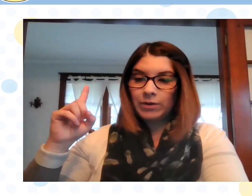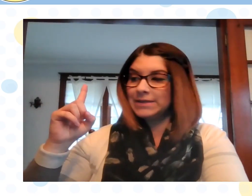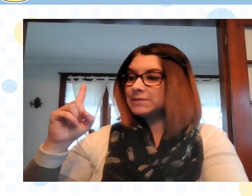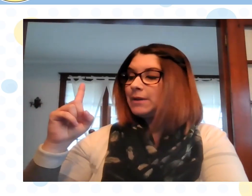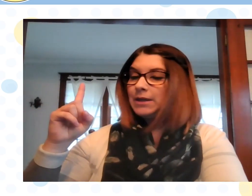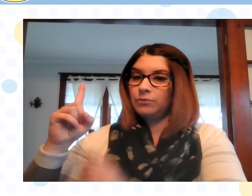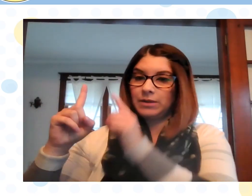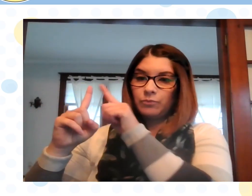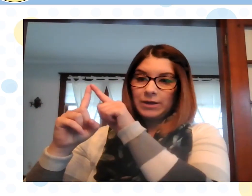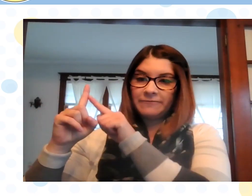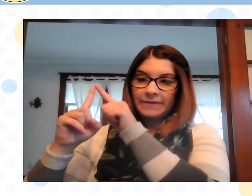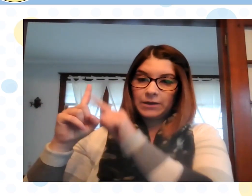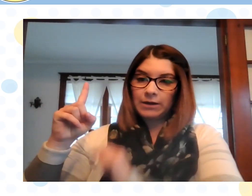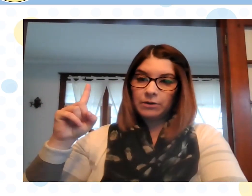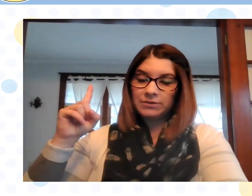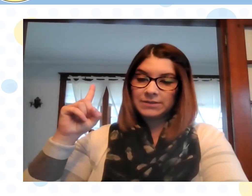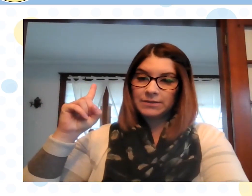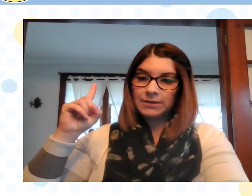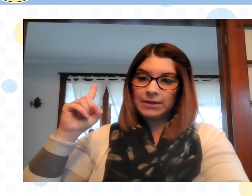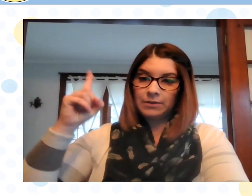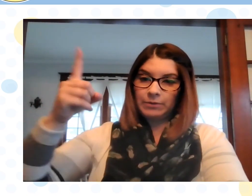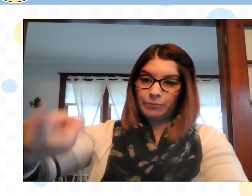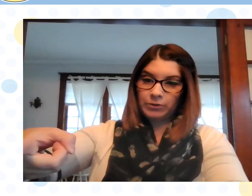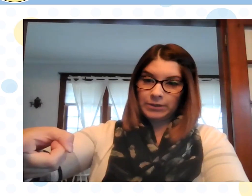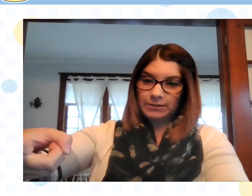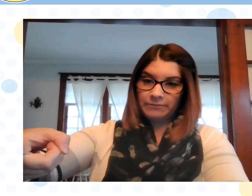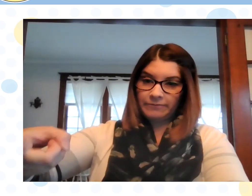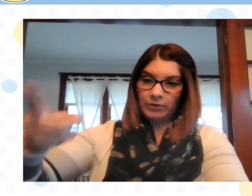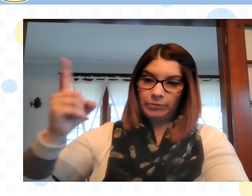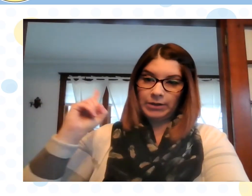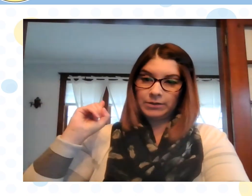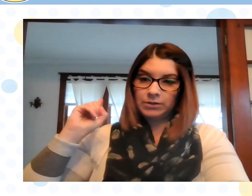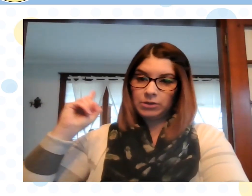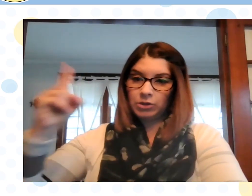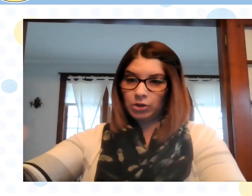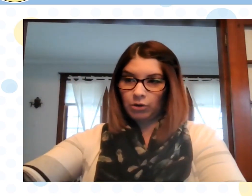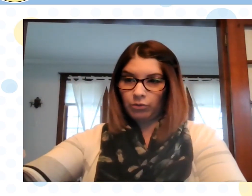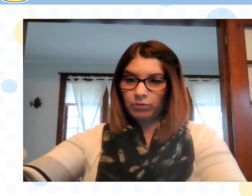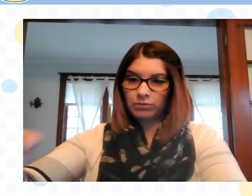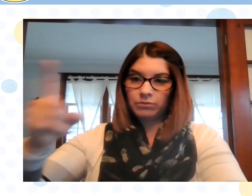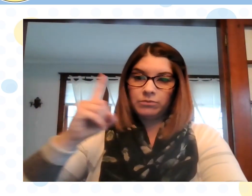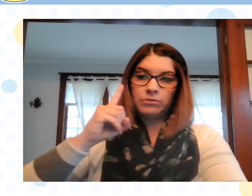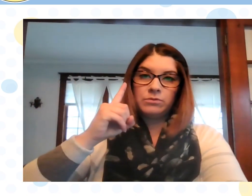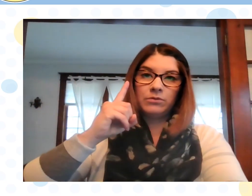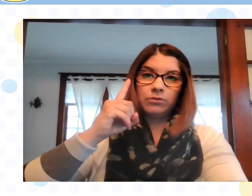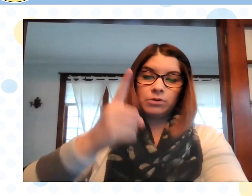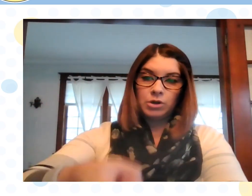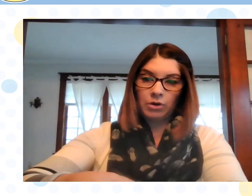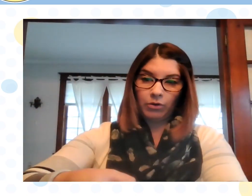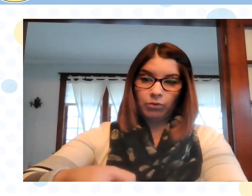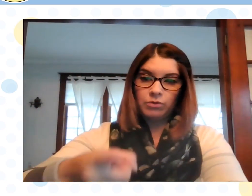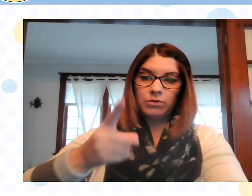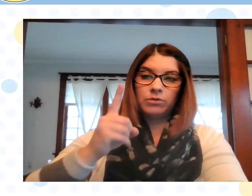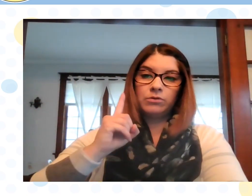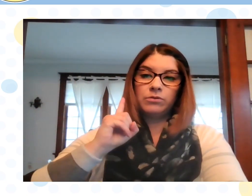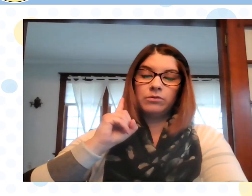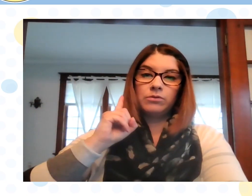Go is made with one finger out, and we pull it forward. Go.